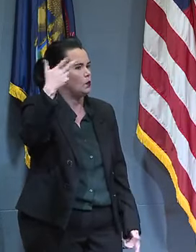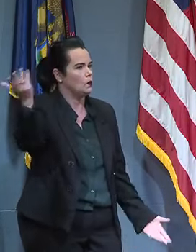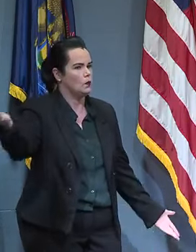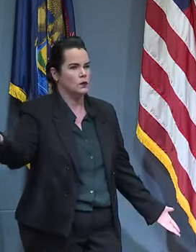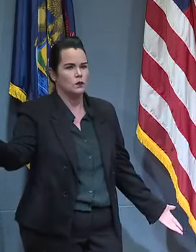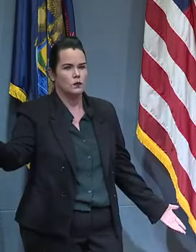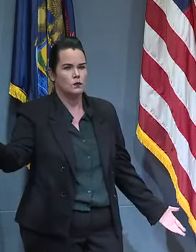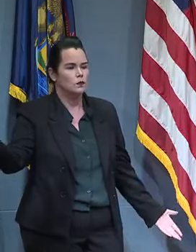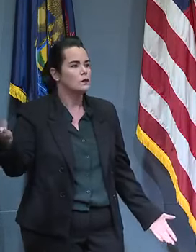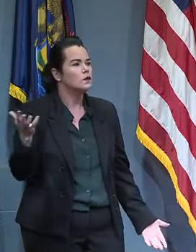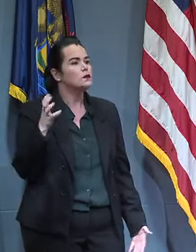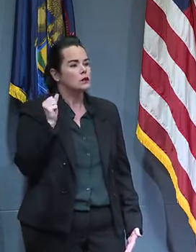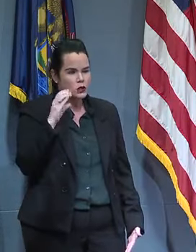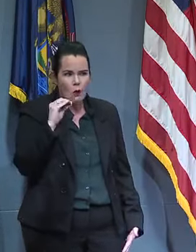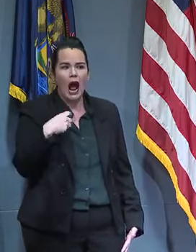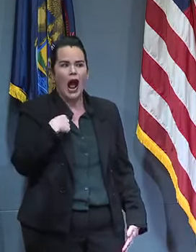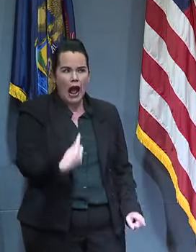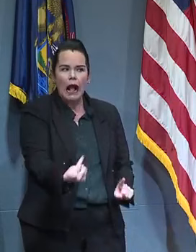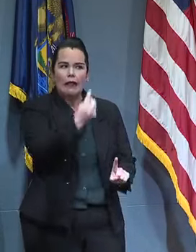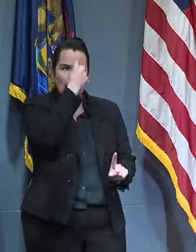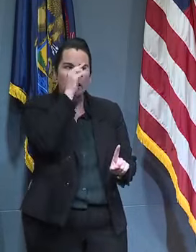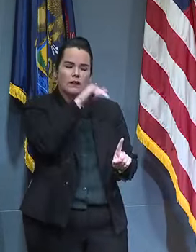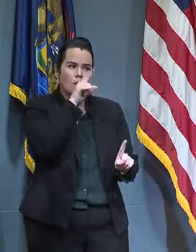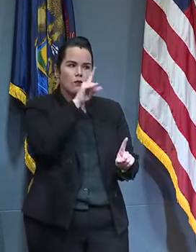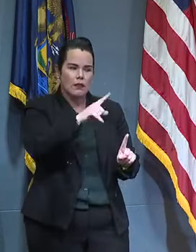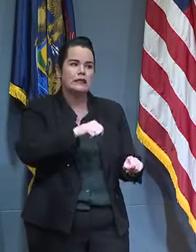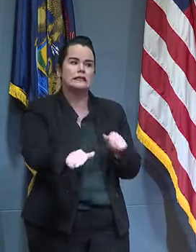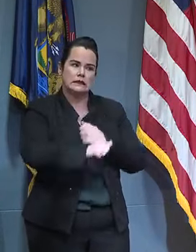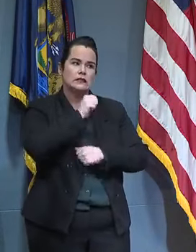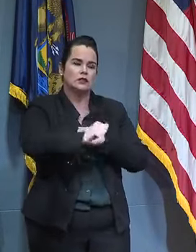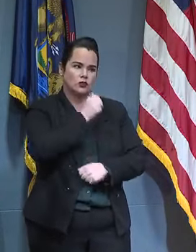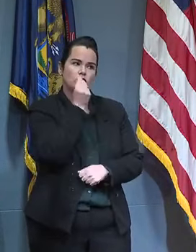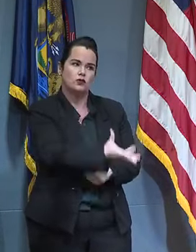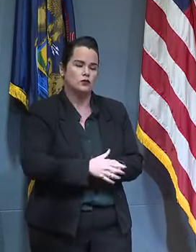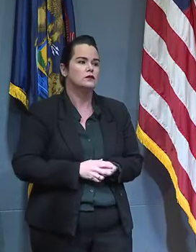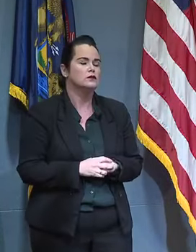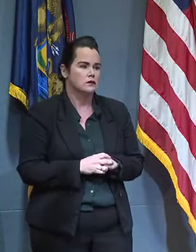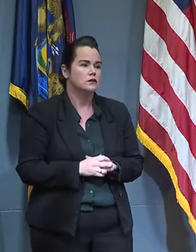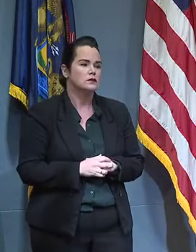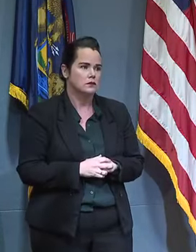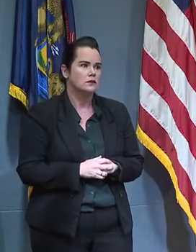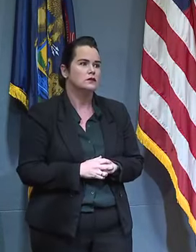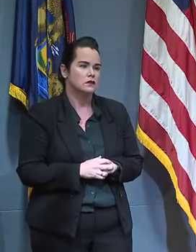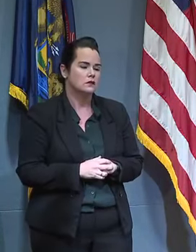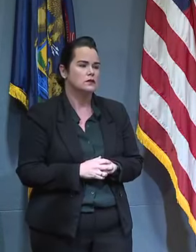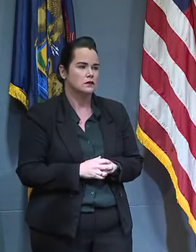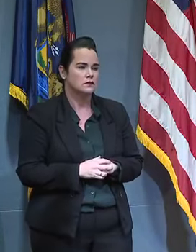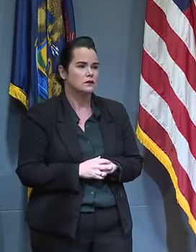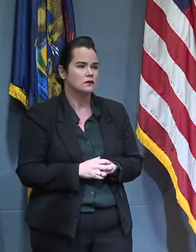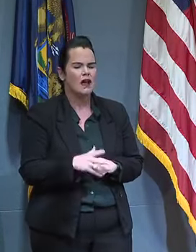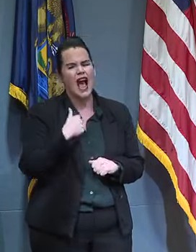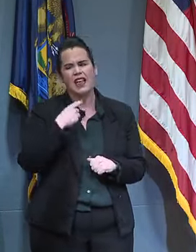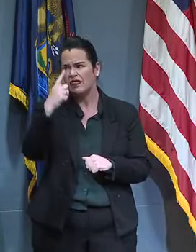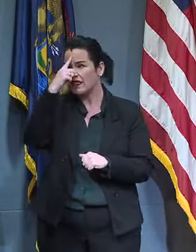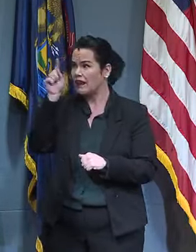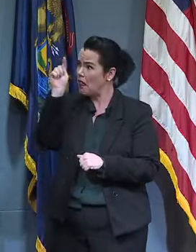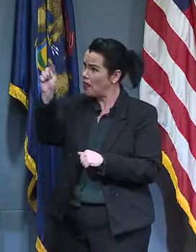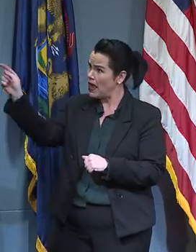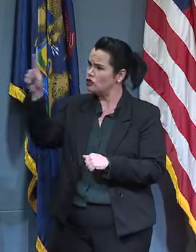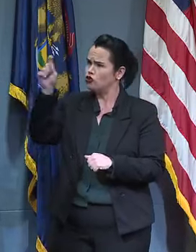I think that it was incredibly reckless. And I think that there are a lot of people who should understand all of these pieces, but maybe